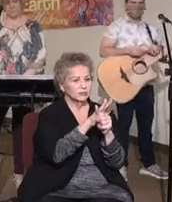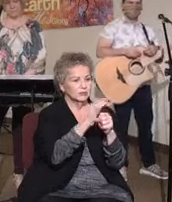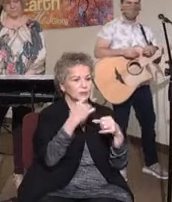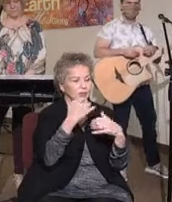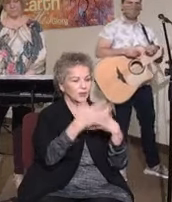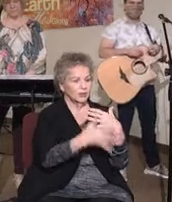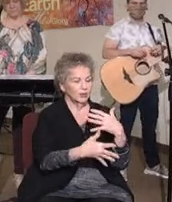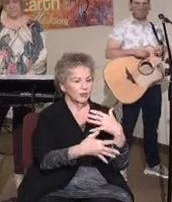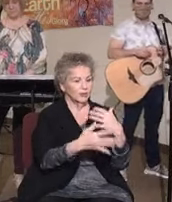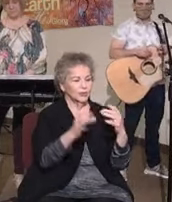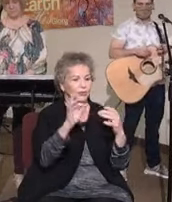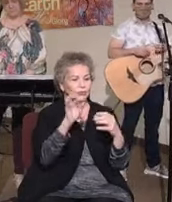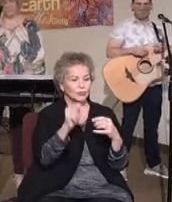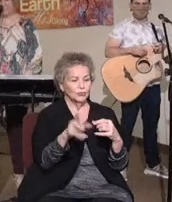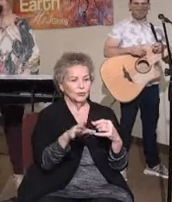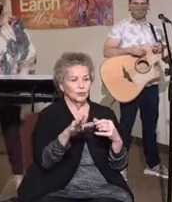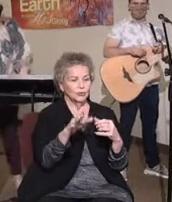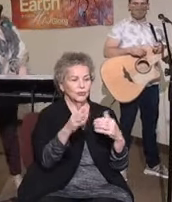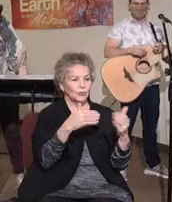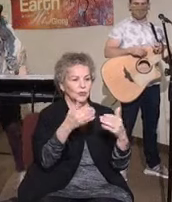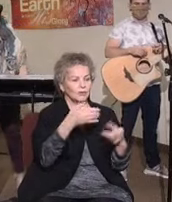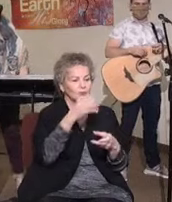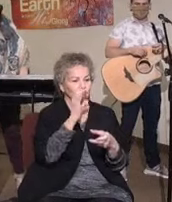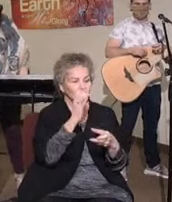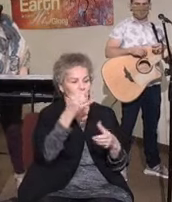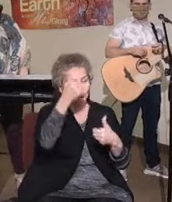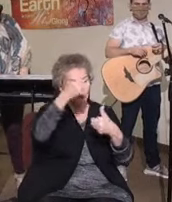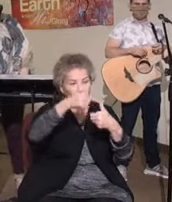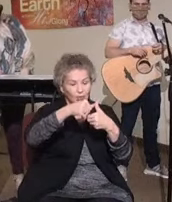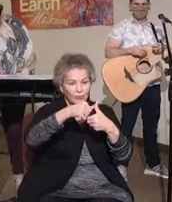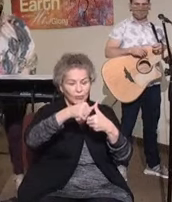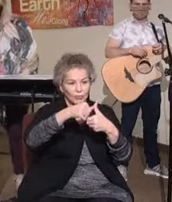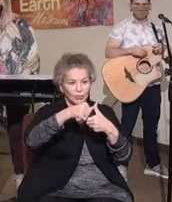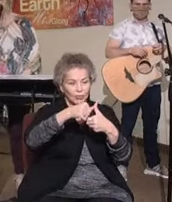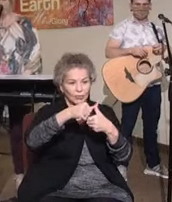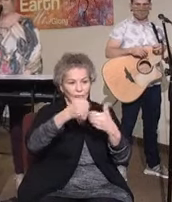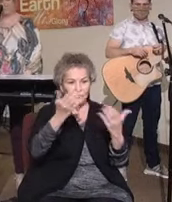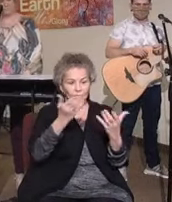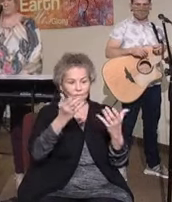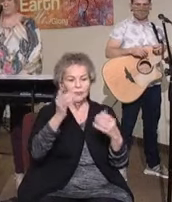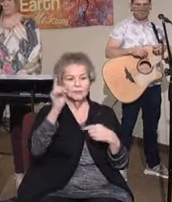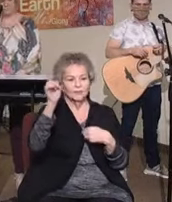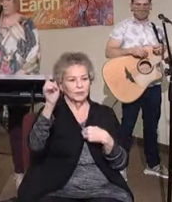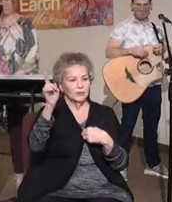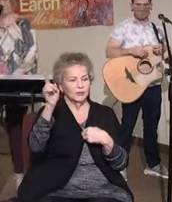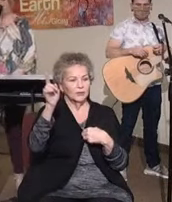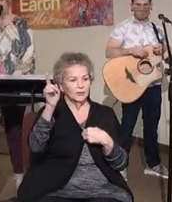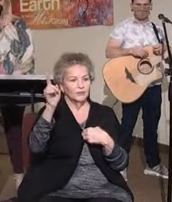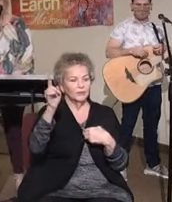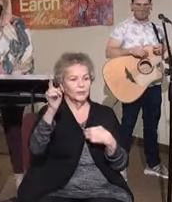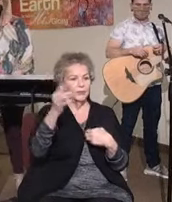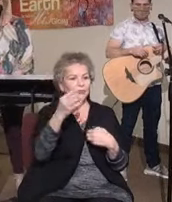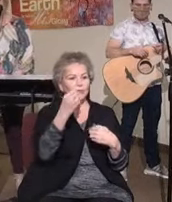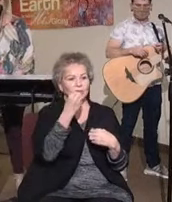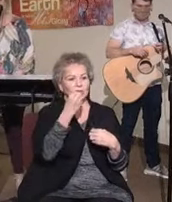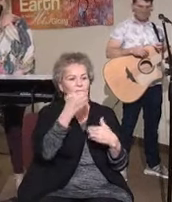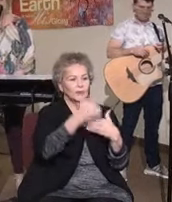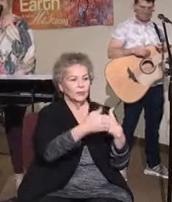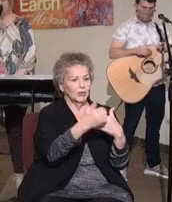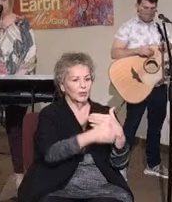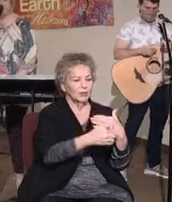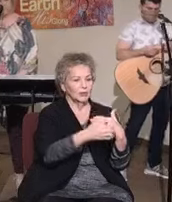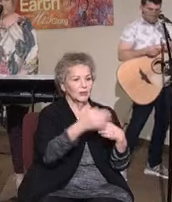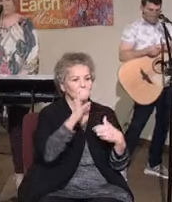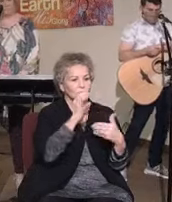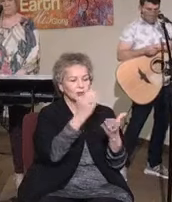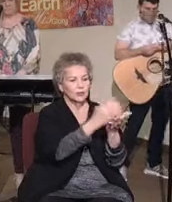Do this whenever you drink it in remembrance of me. For whenever you eat this bread and drink this